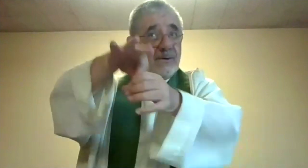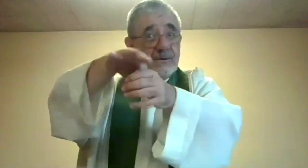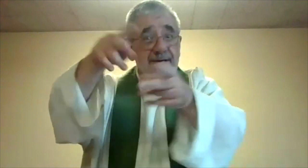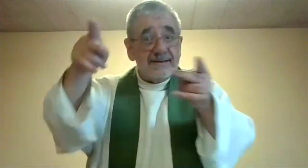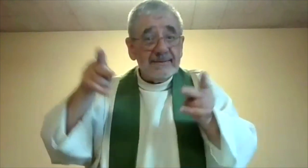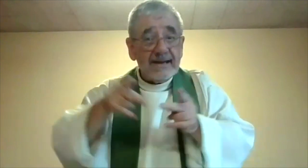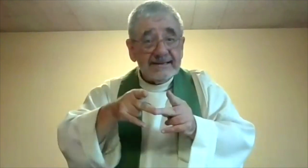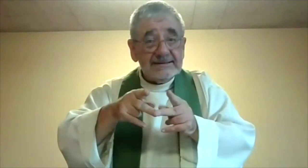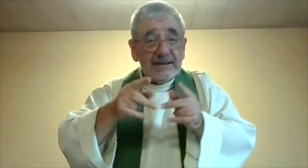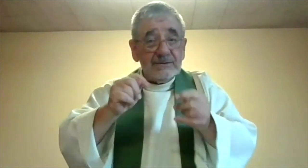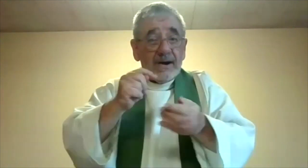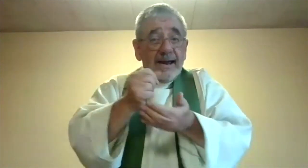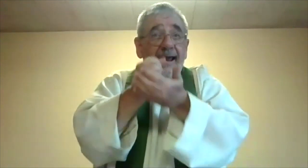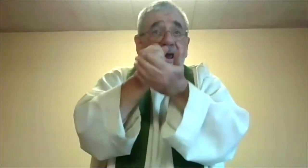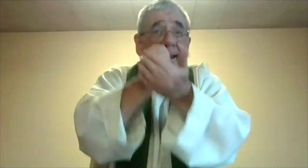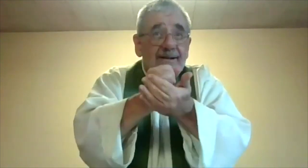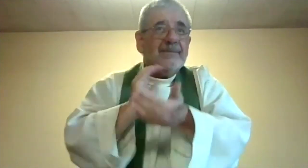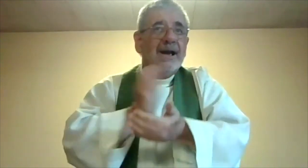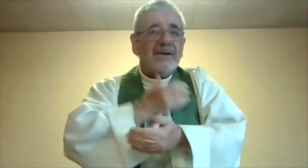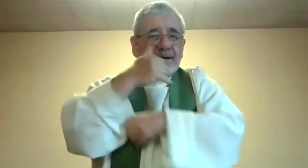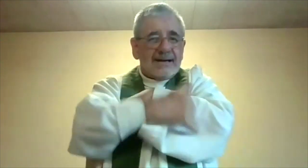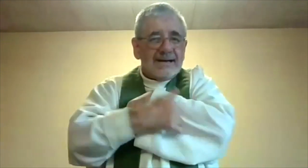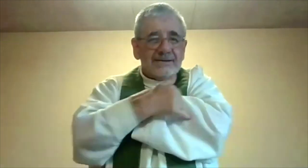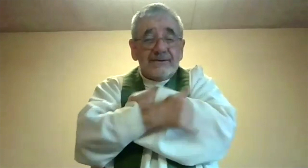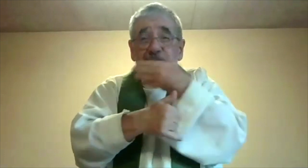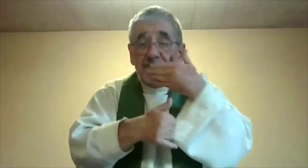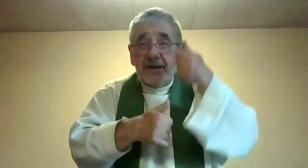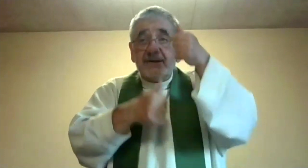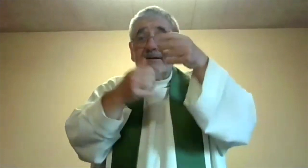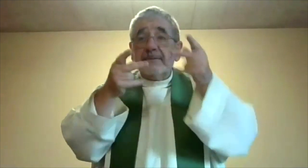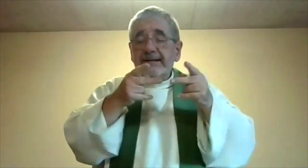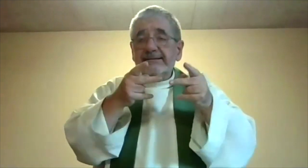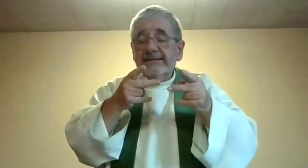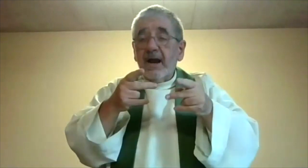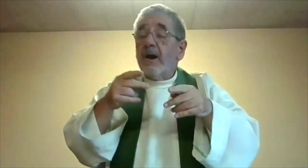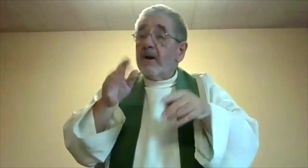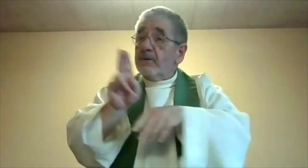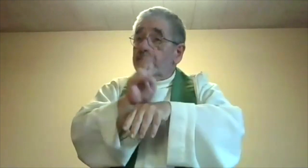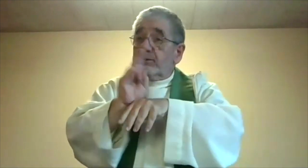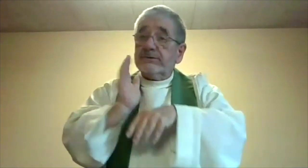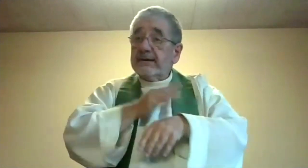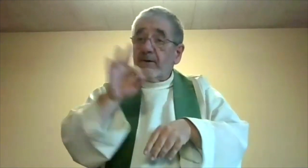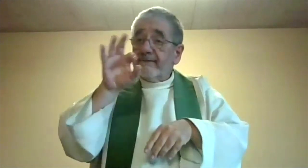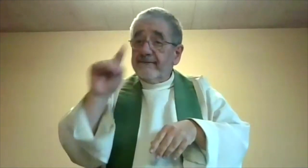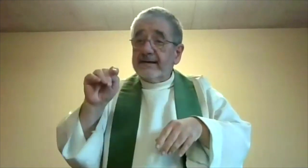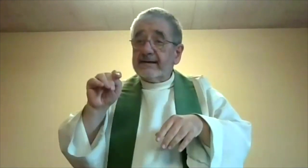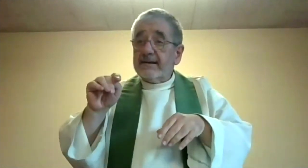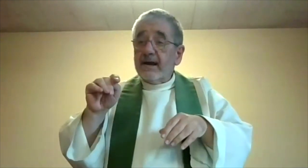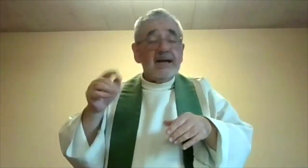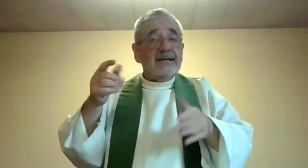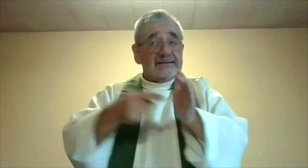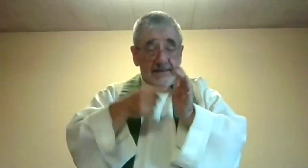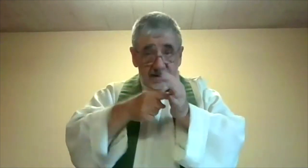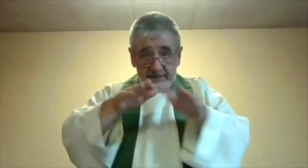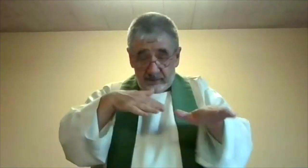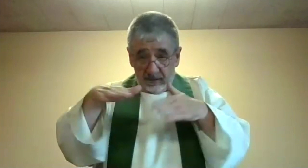For instance, we can walk in a few weeks to vote in order to help our country become a better place. We